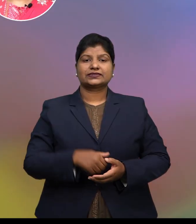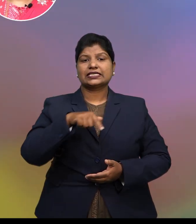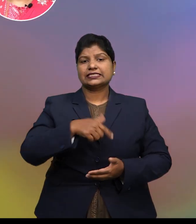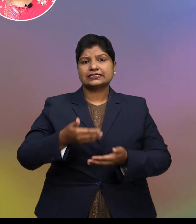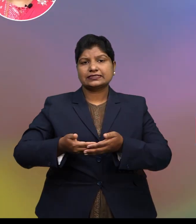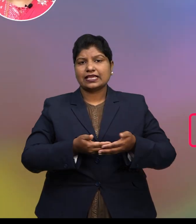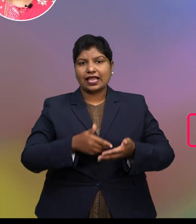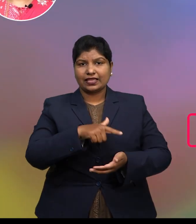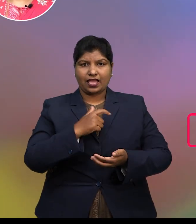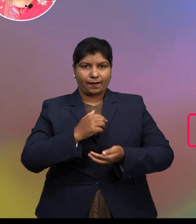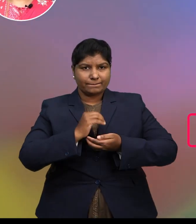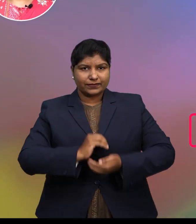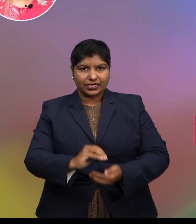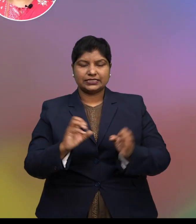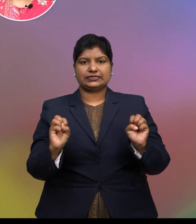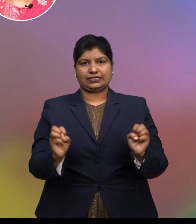Childbirth begins